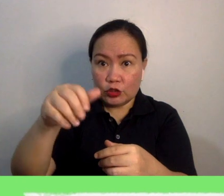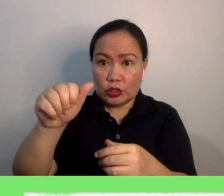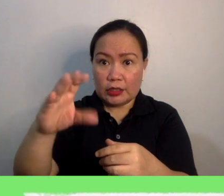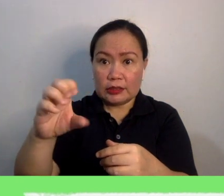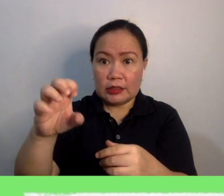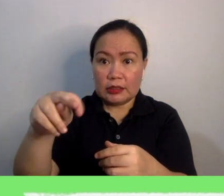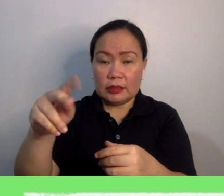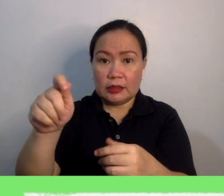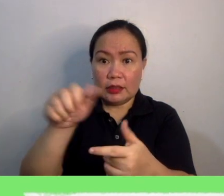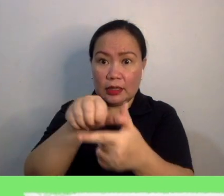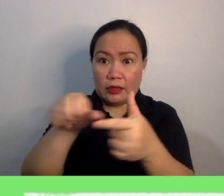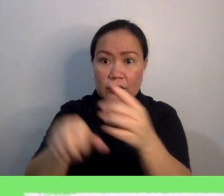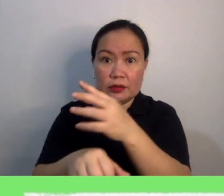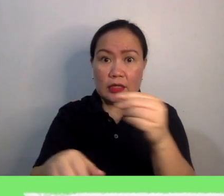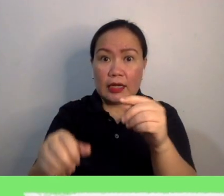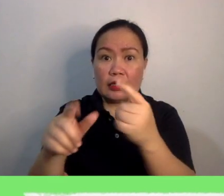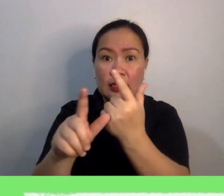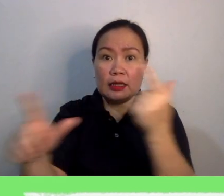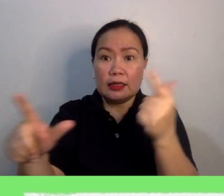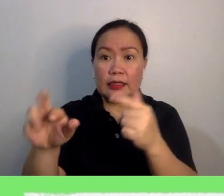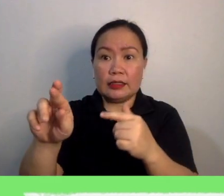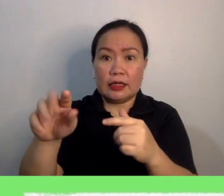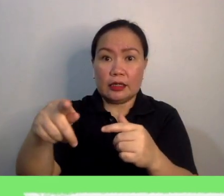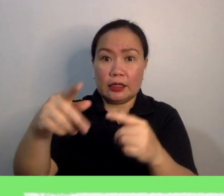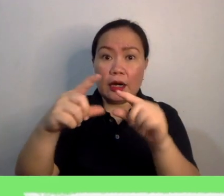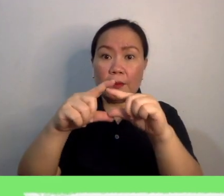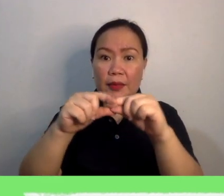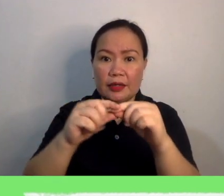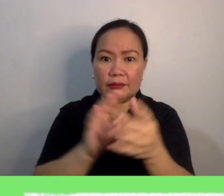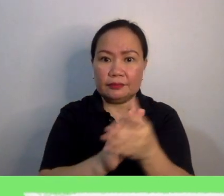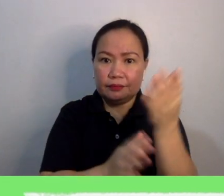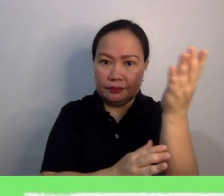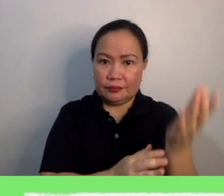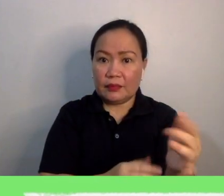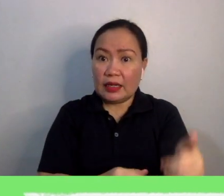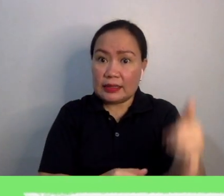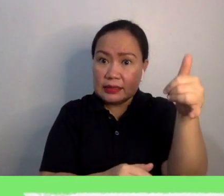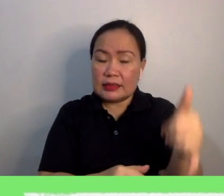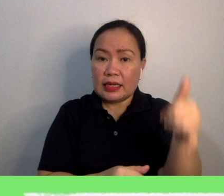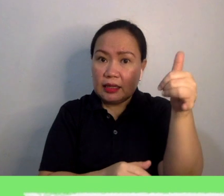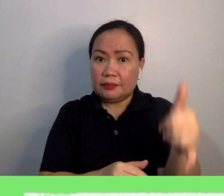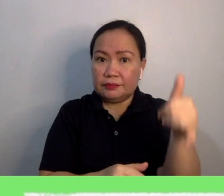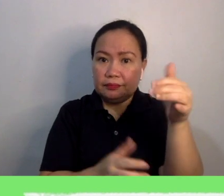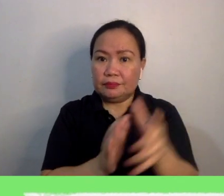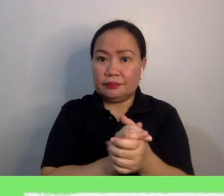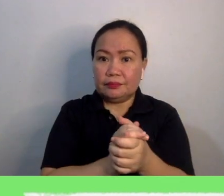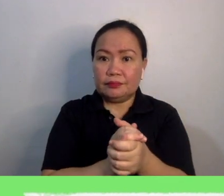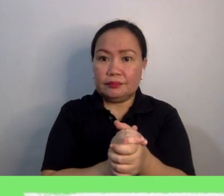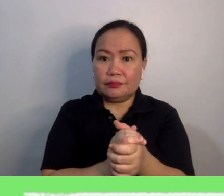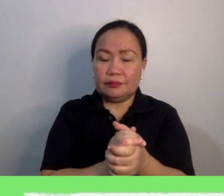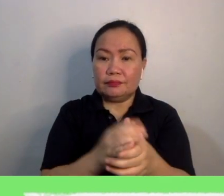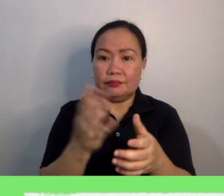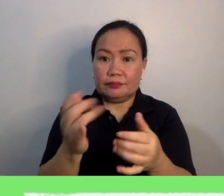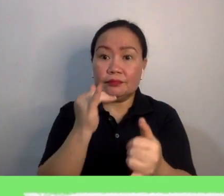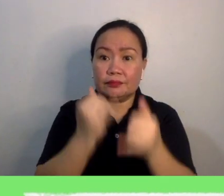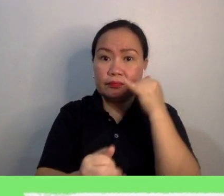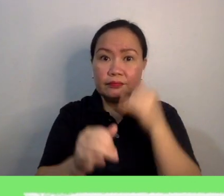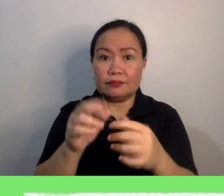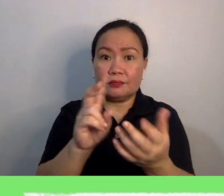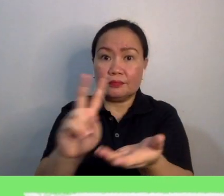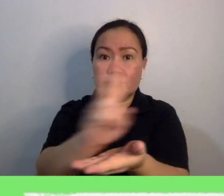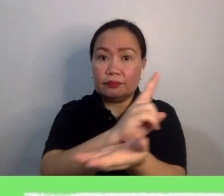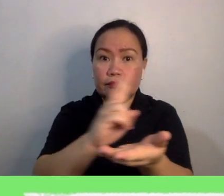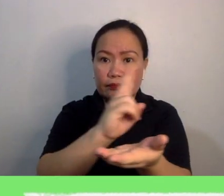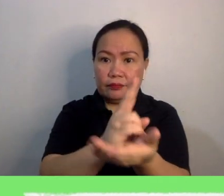angles, adjacent angles, and a linear pair. And this one, this is an illustration of vertical